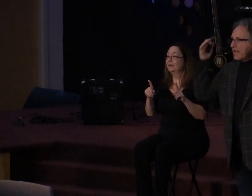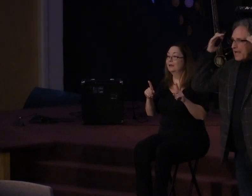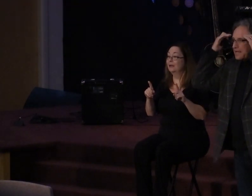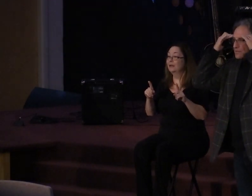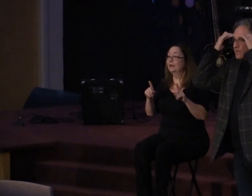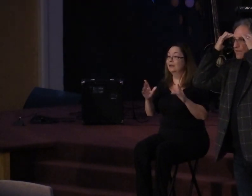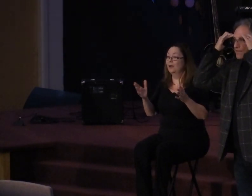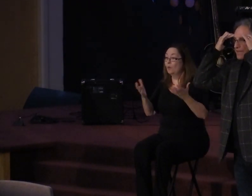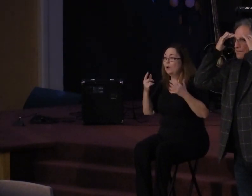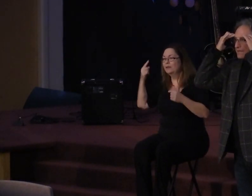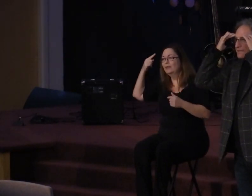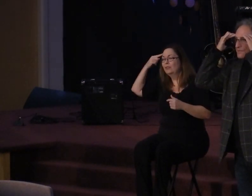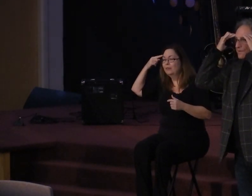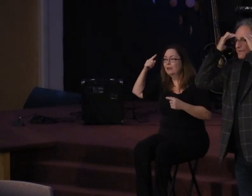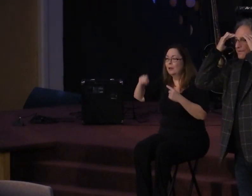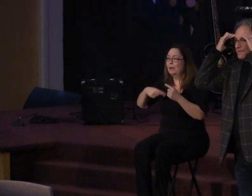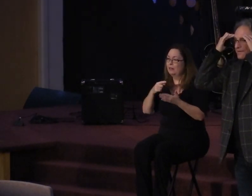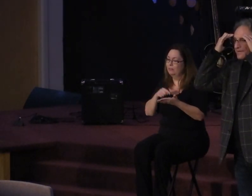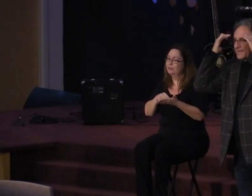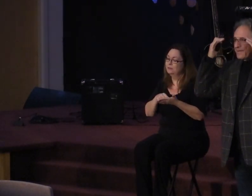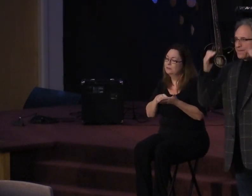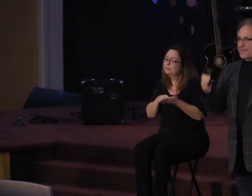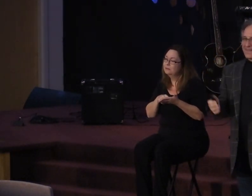hand. I just want you to think about this one.